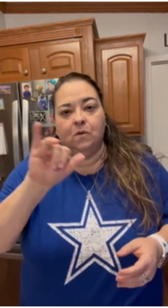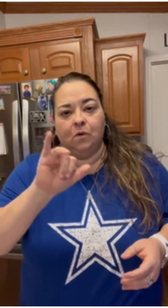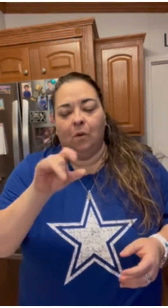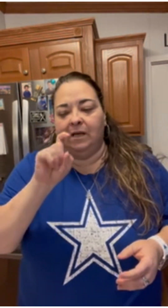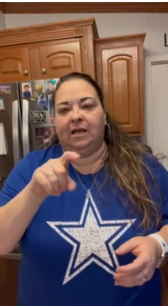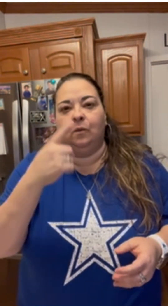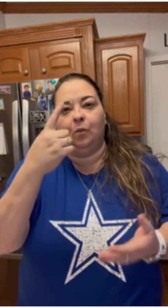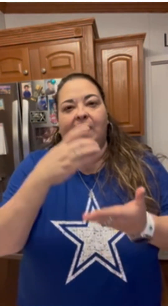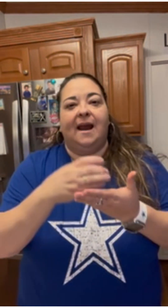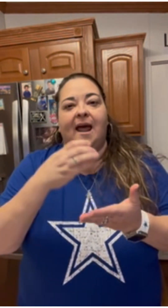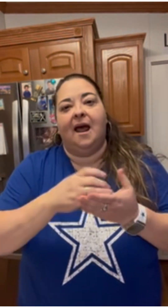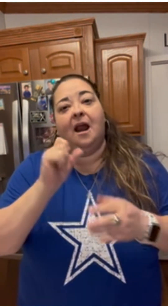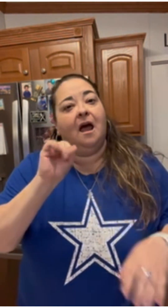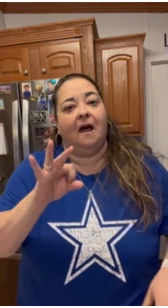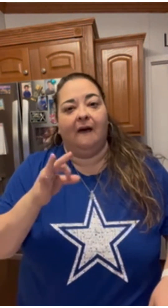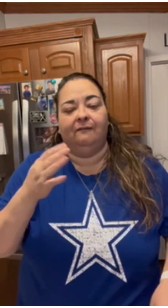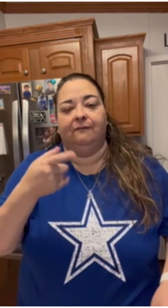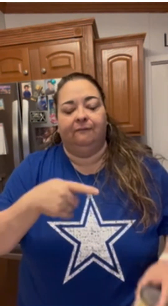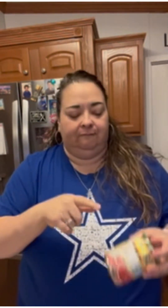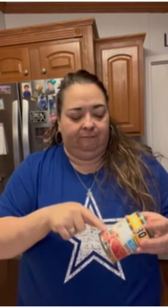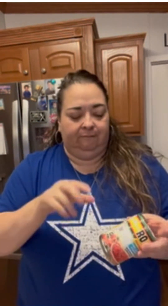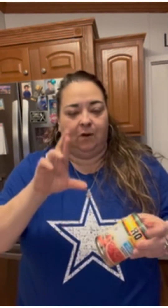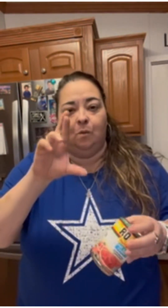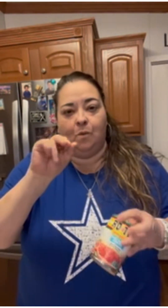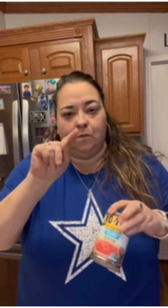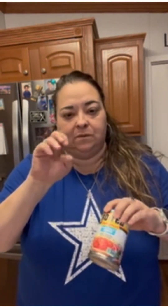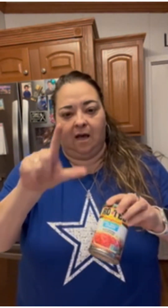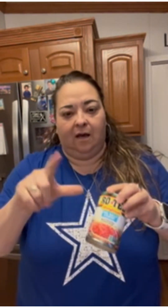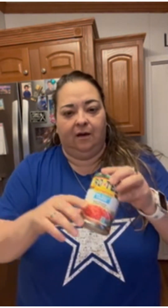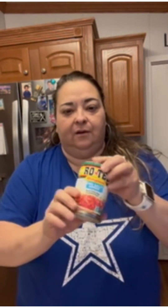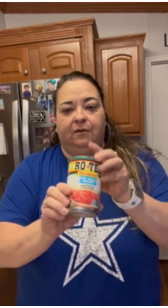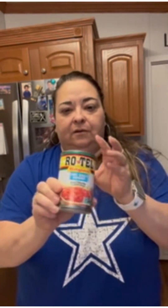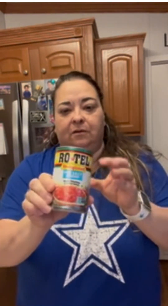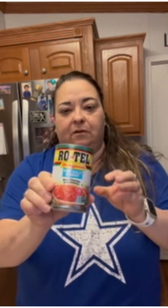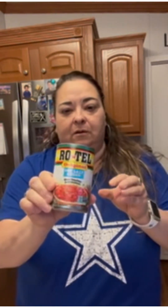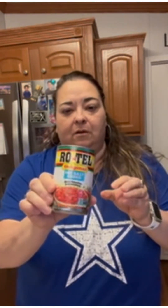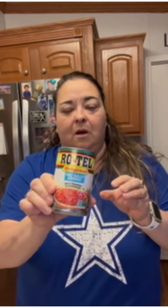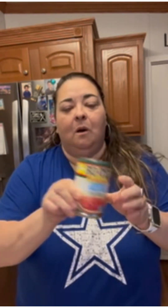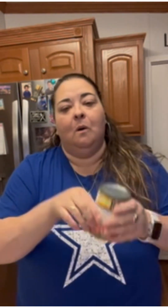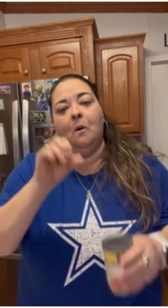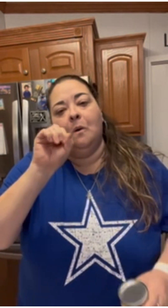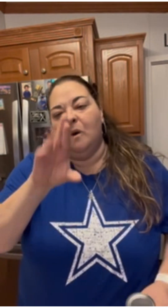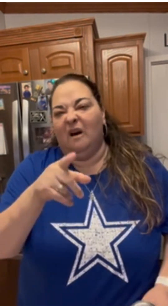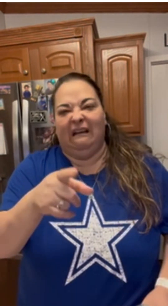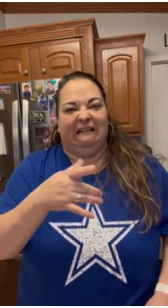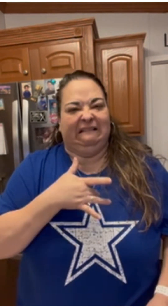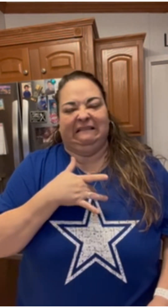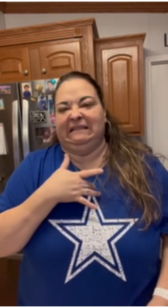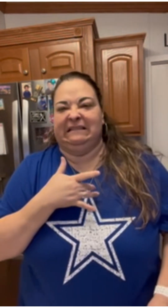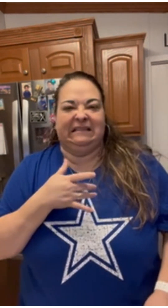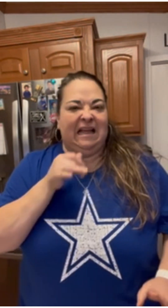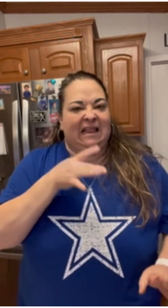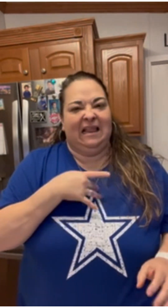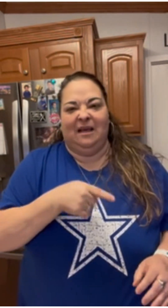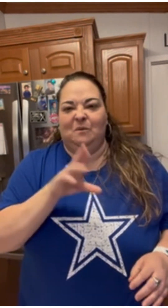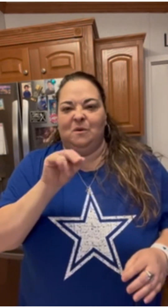don't have to put it, but I like to put it in along with onion. And then 1 can of Rotel. If